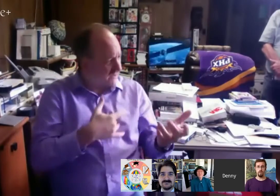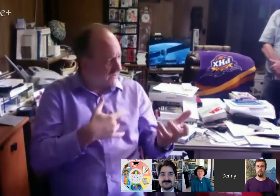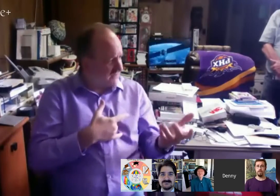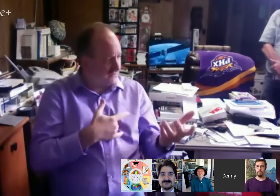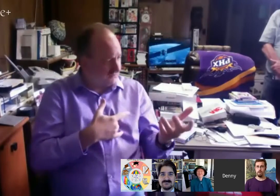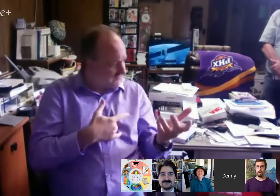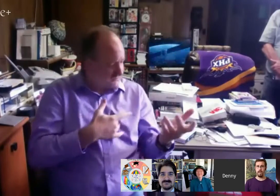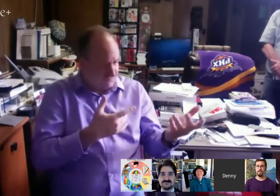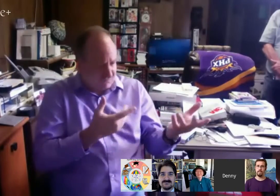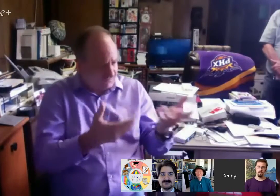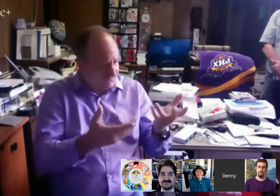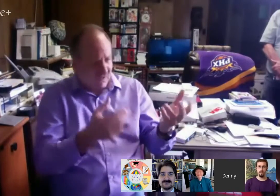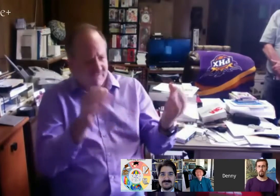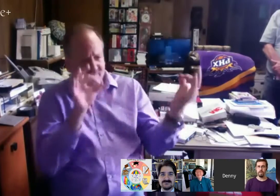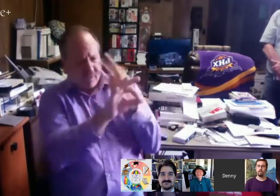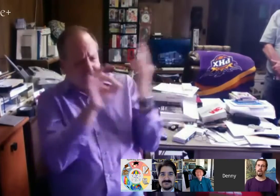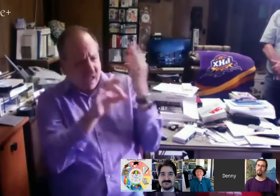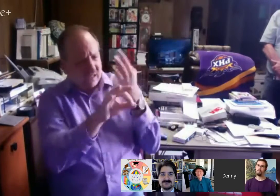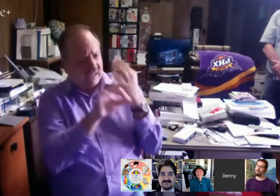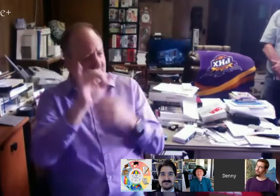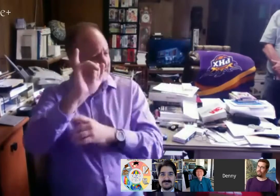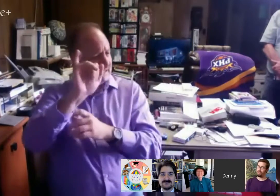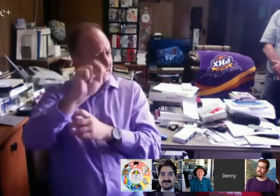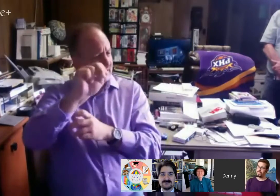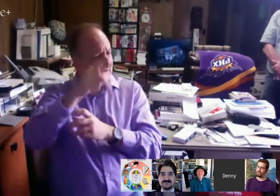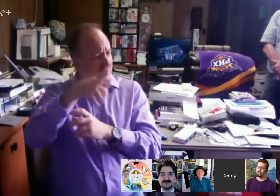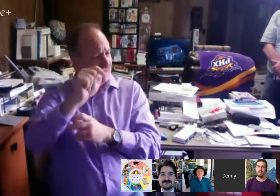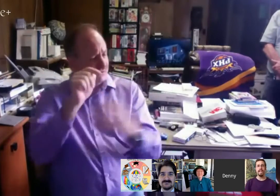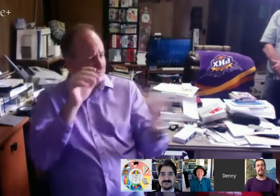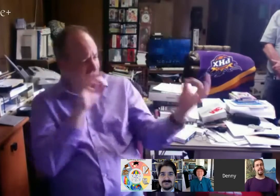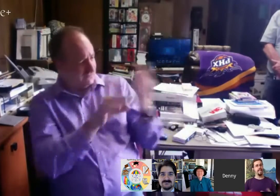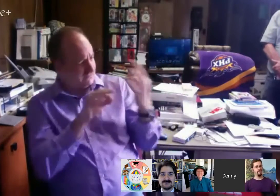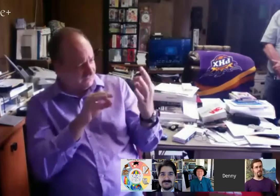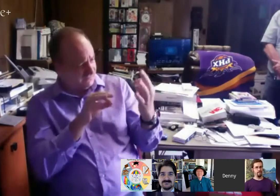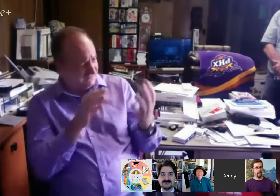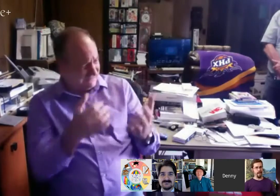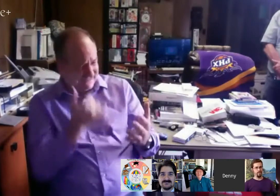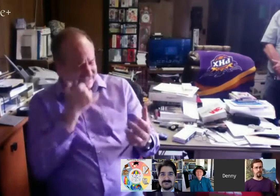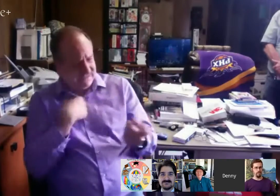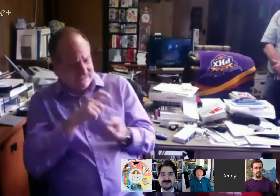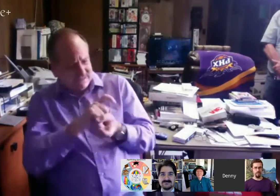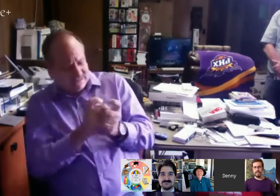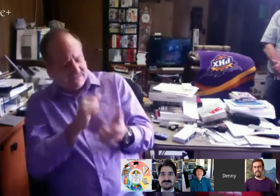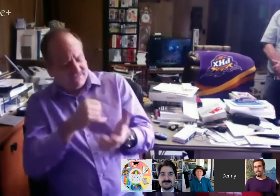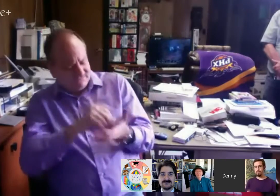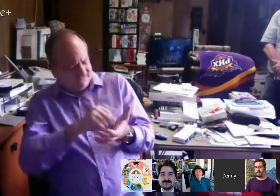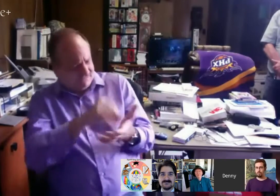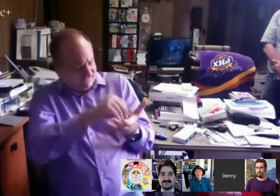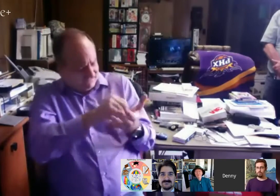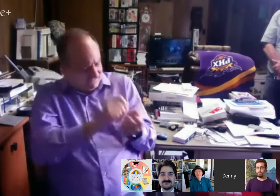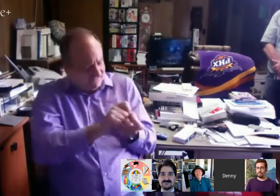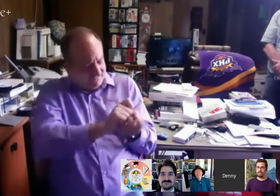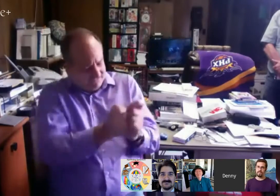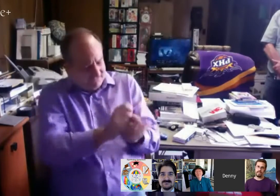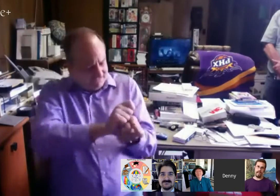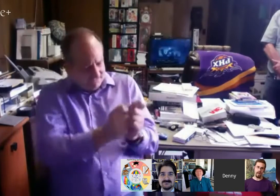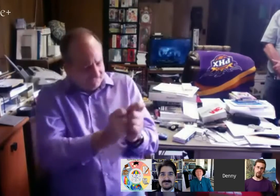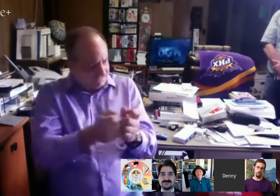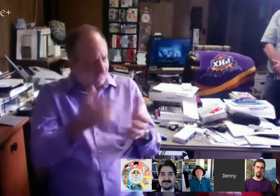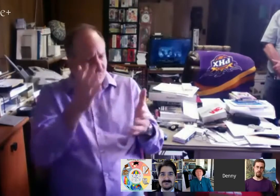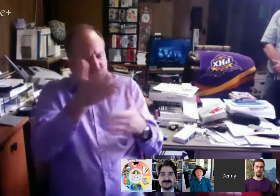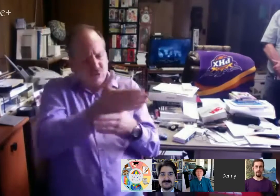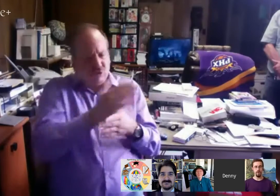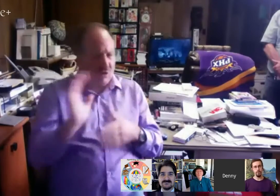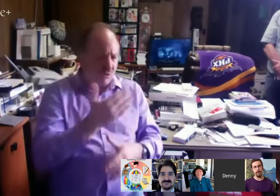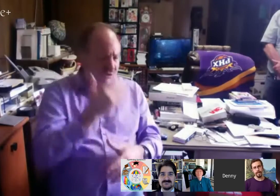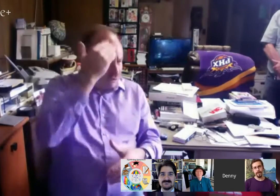take their classes a few months, you have to meet with those teachers, get feedback from them, and get some improvements as to how